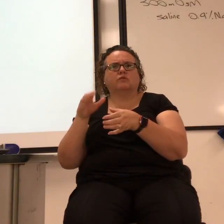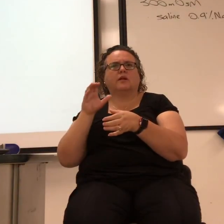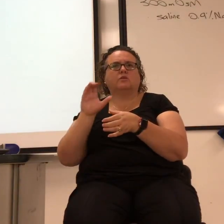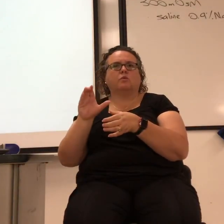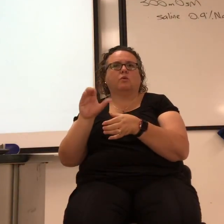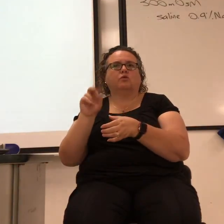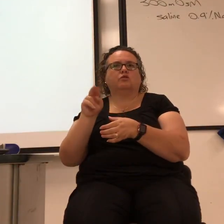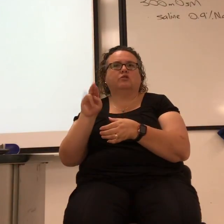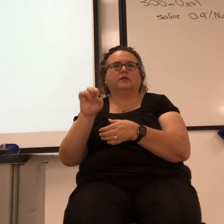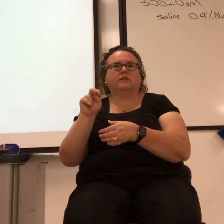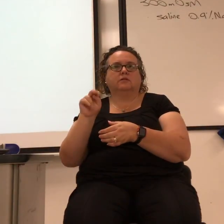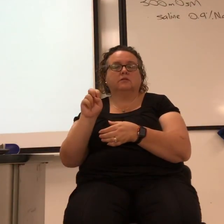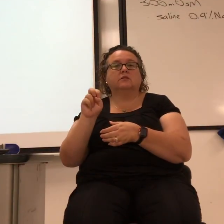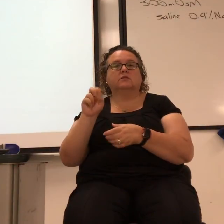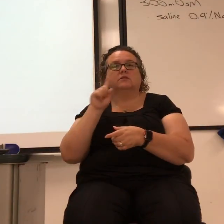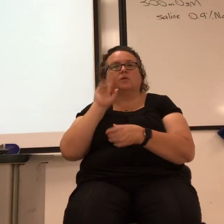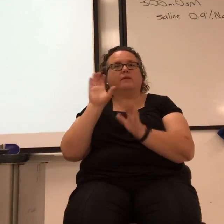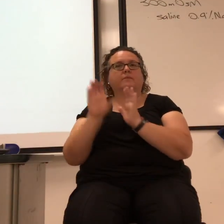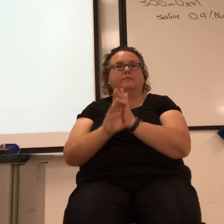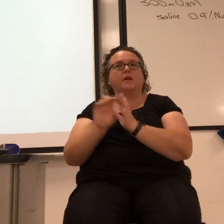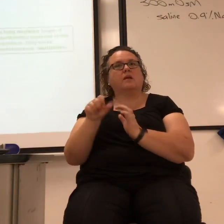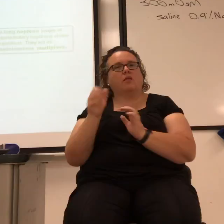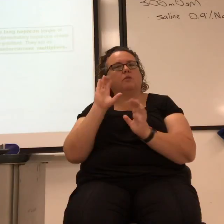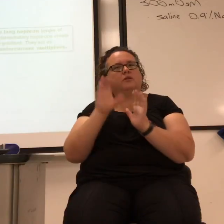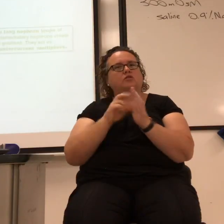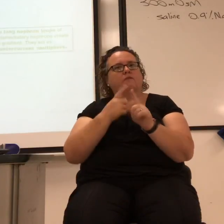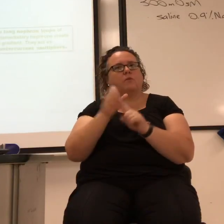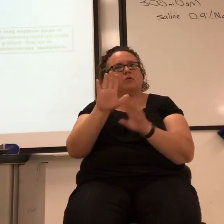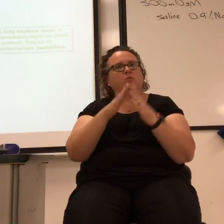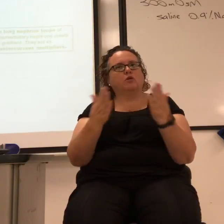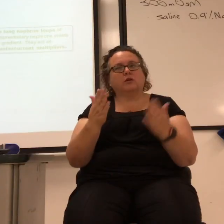urine. So here's a figure, another figure from the book.